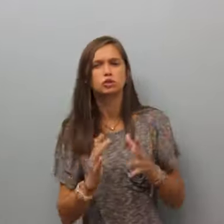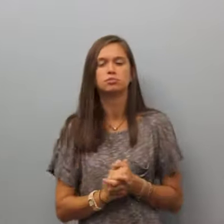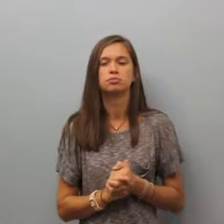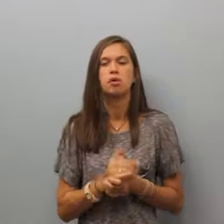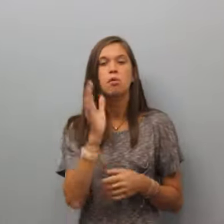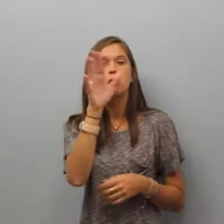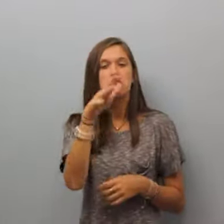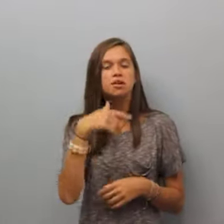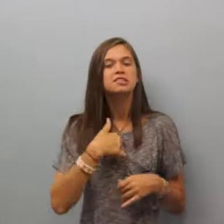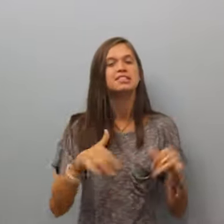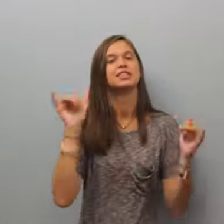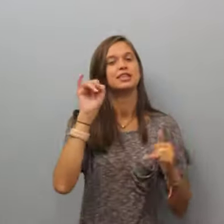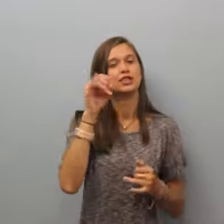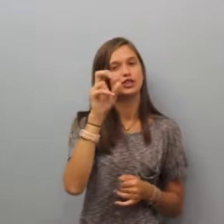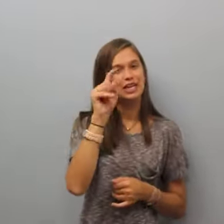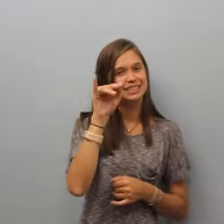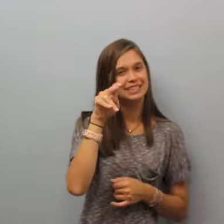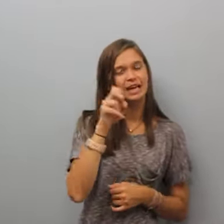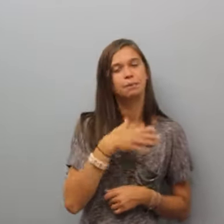me during those years.